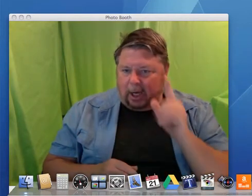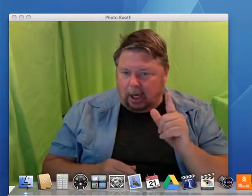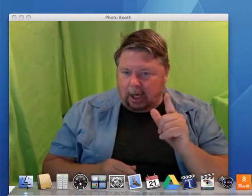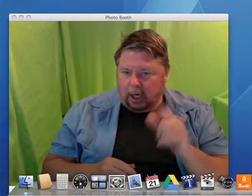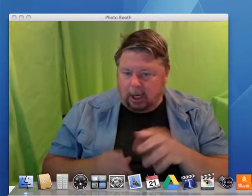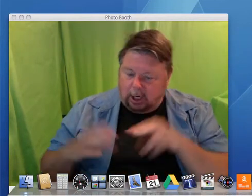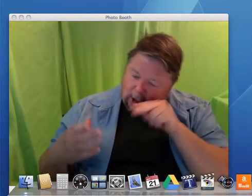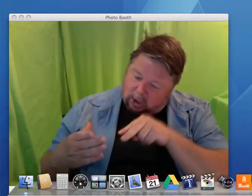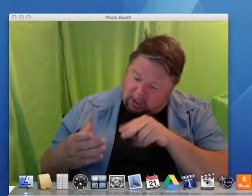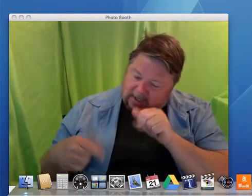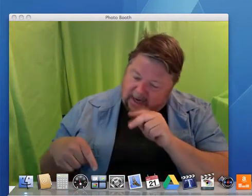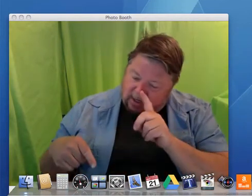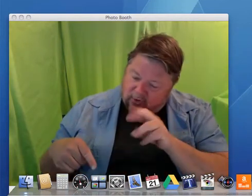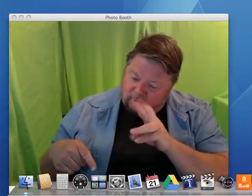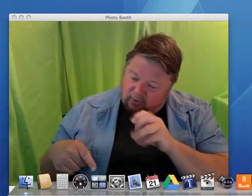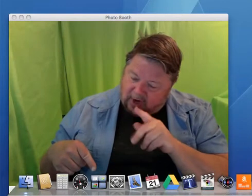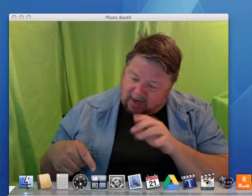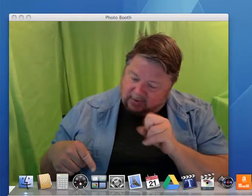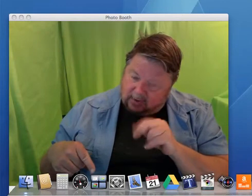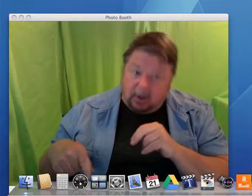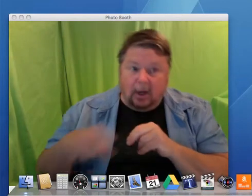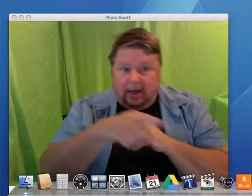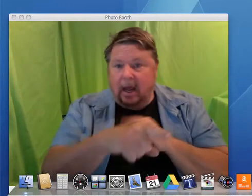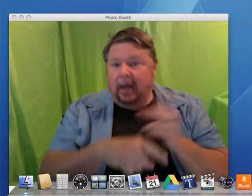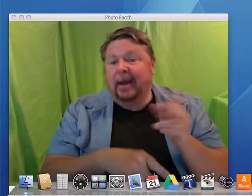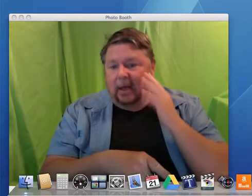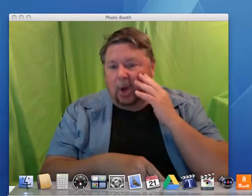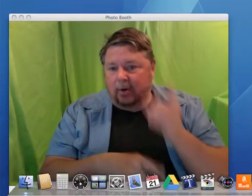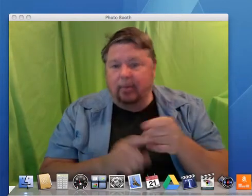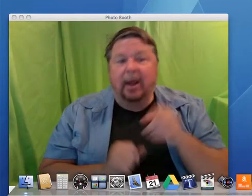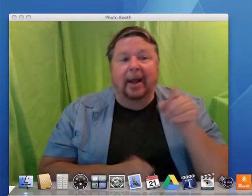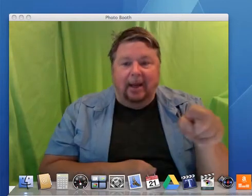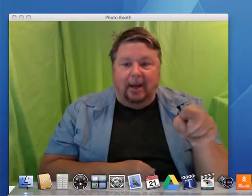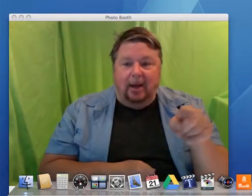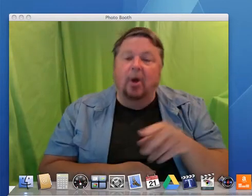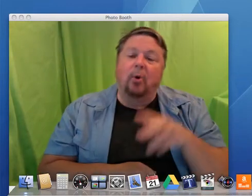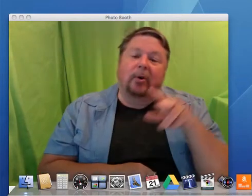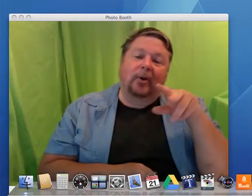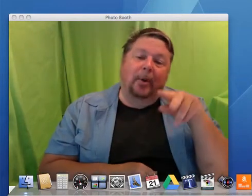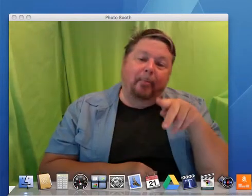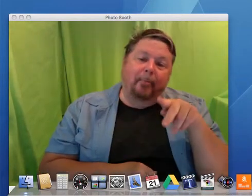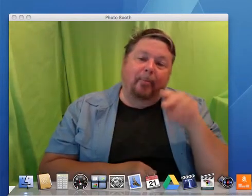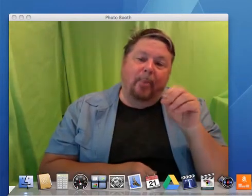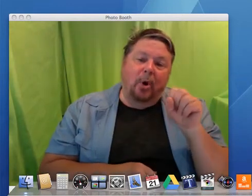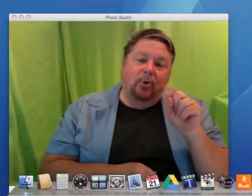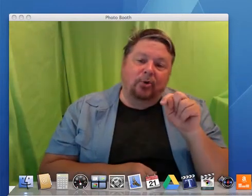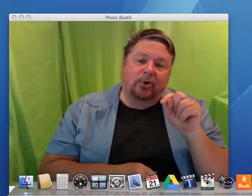bill. Look, that's Andrew Jackson. Yeah, he did know him. He was the